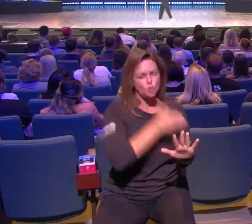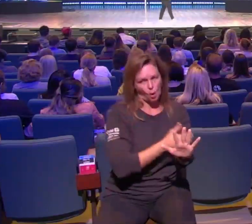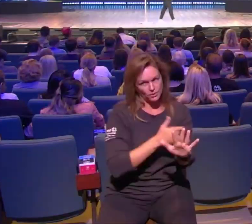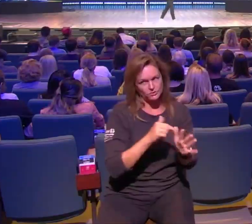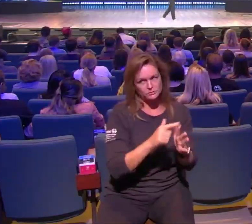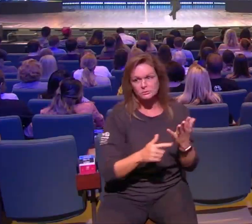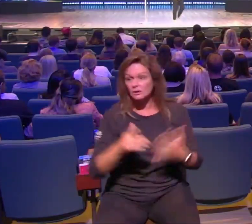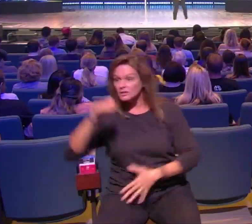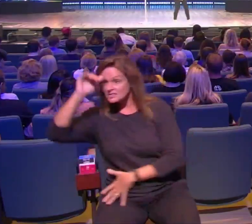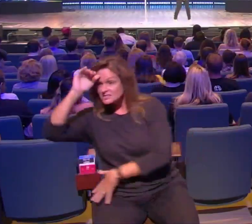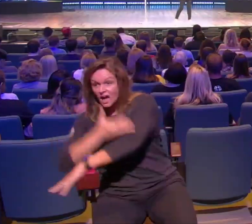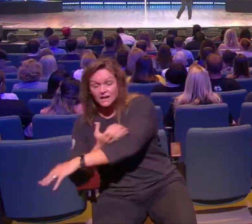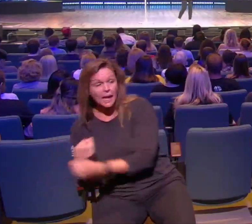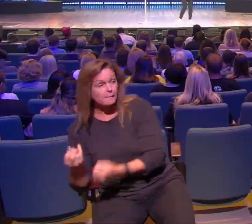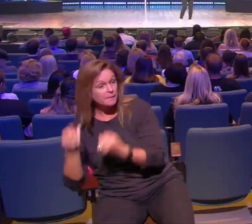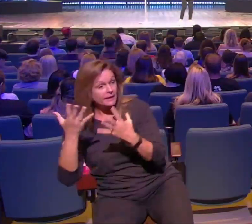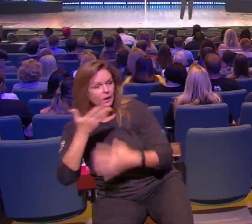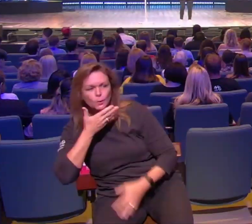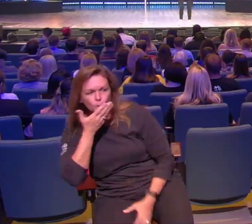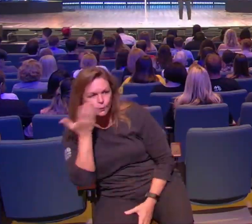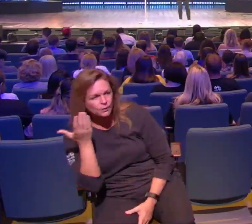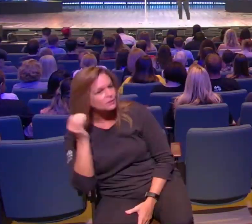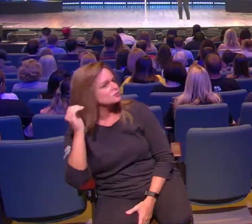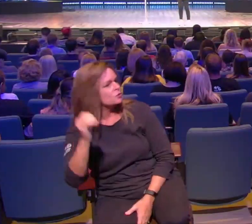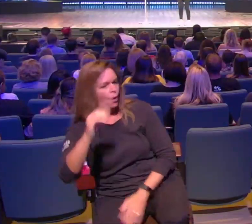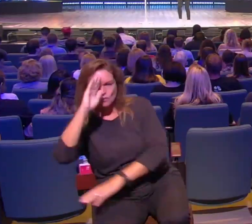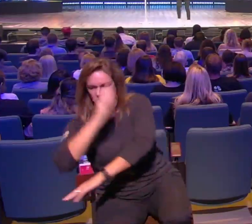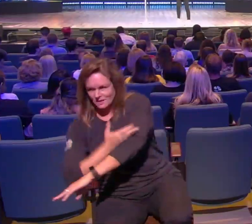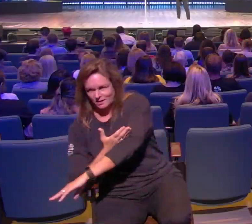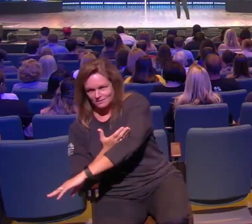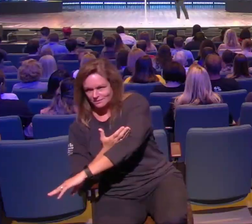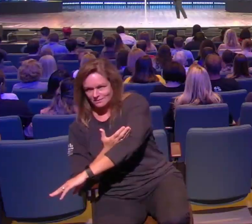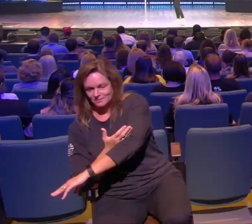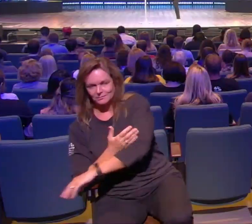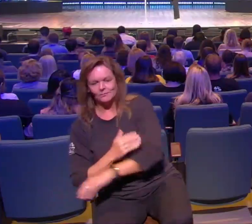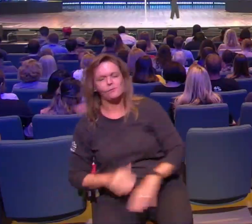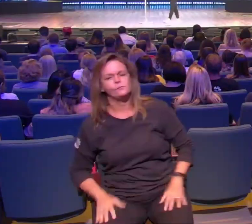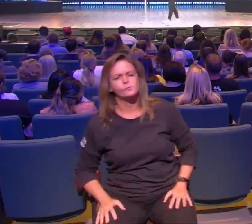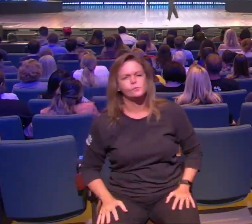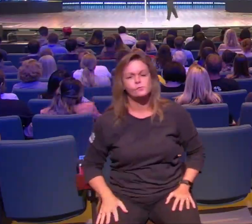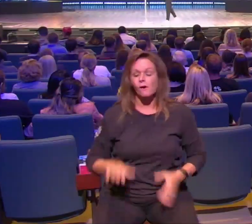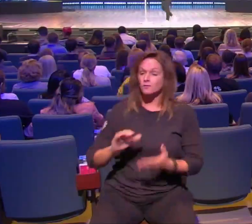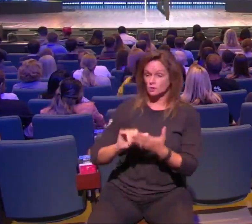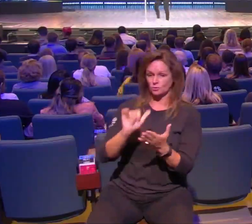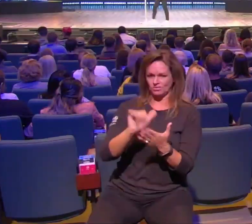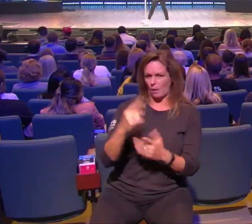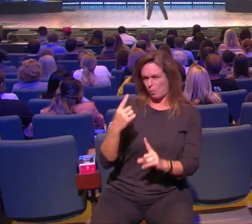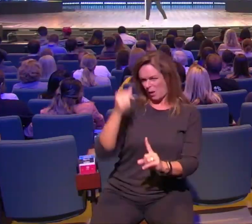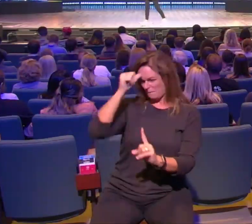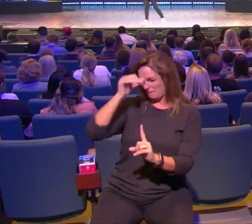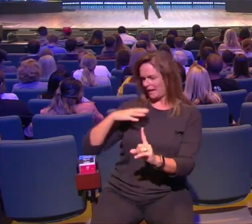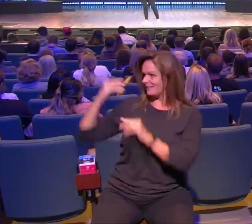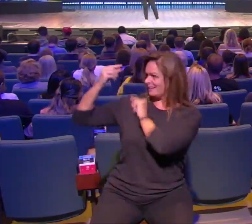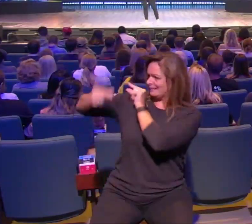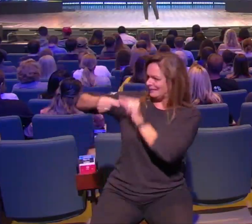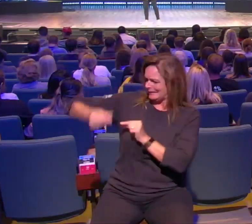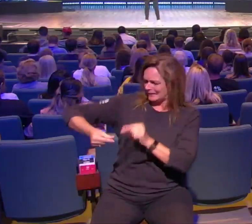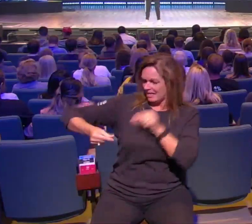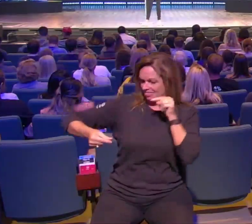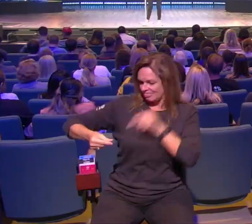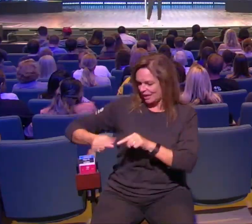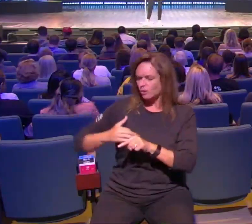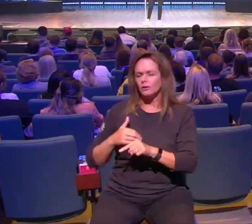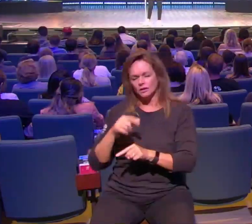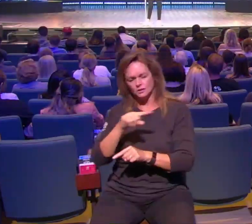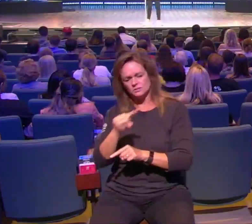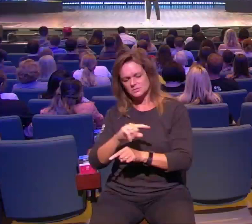excited about the revelation that God has given me in his word about the five daughters of Zelophehad for this season of our church. So I want to jump in,